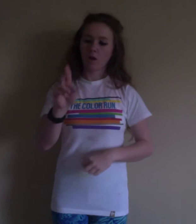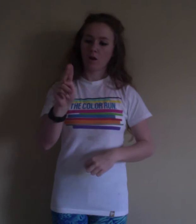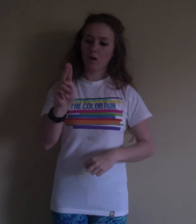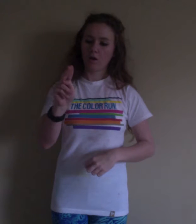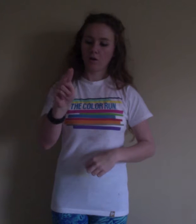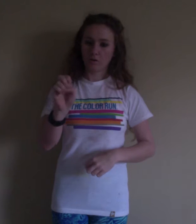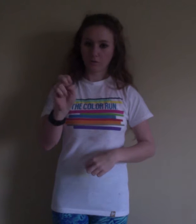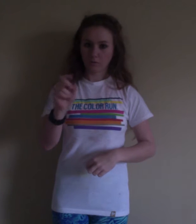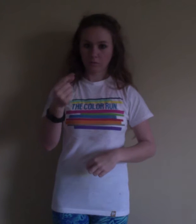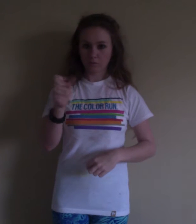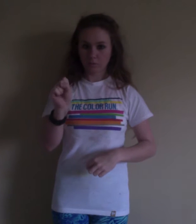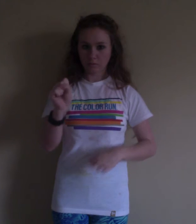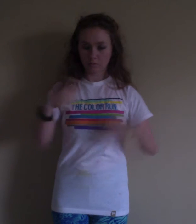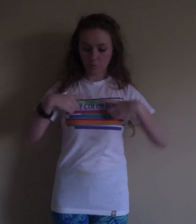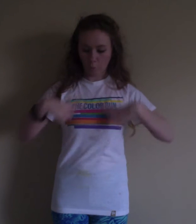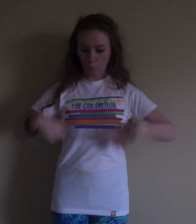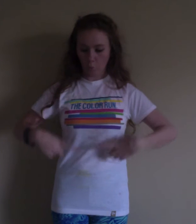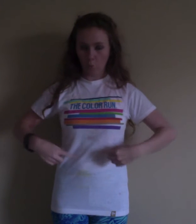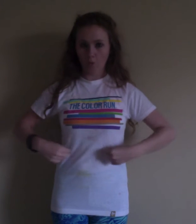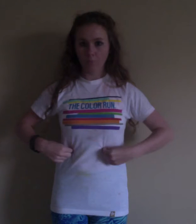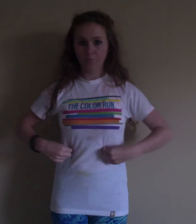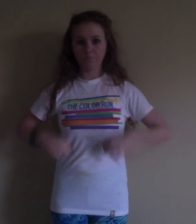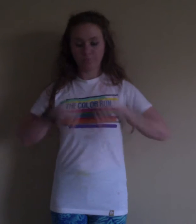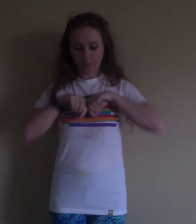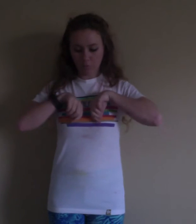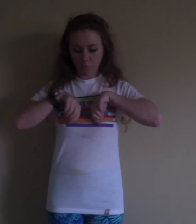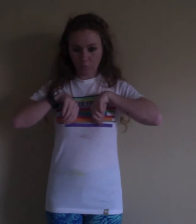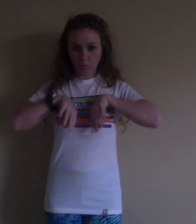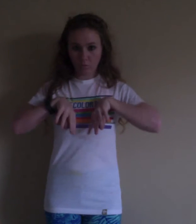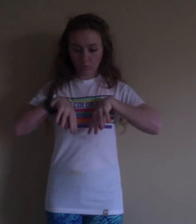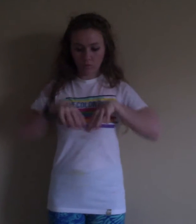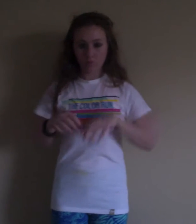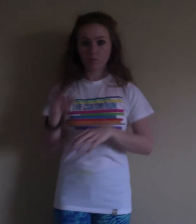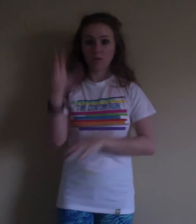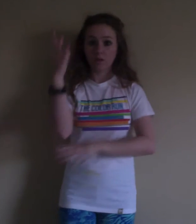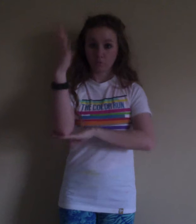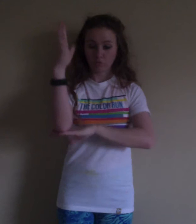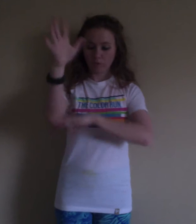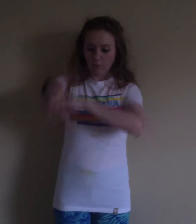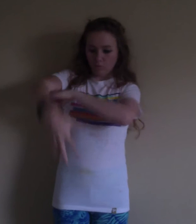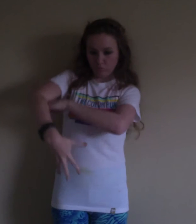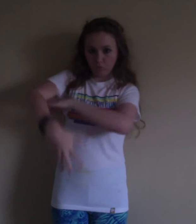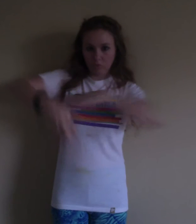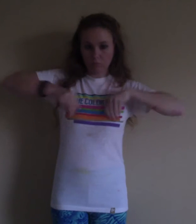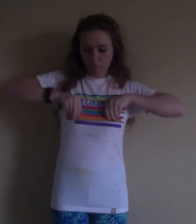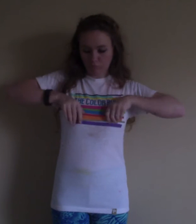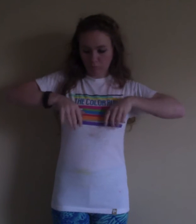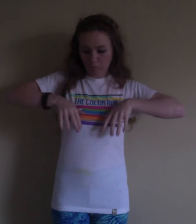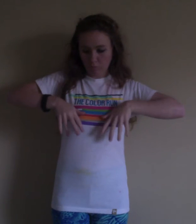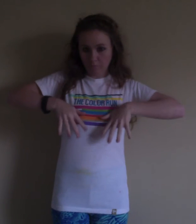body. Each branch resembles the limbs of a tree, dividing into smaller, finer branches called